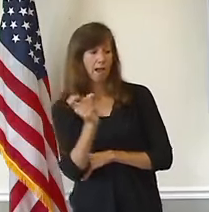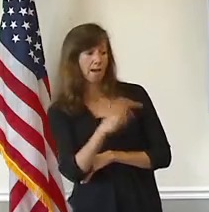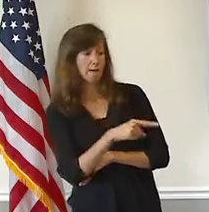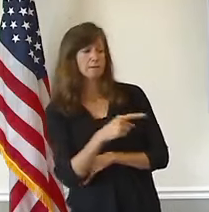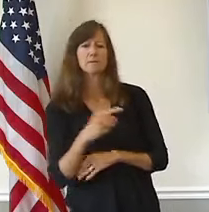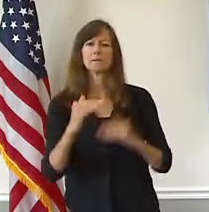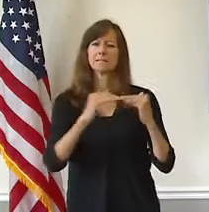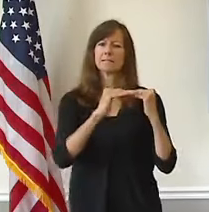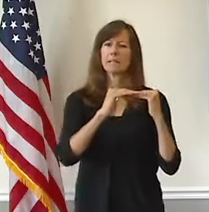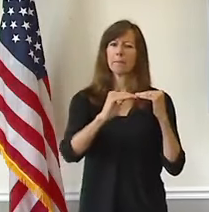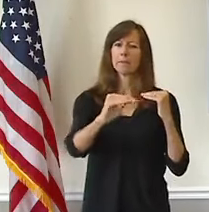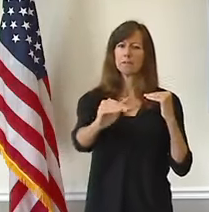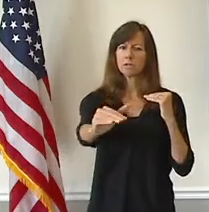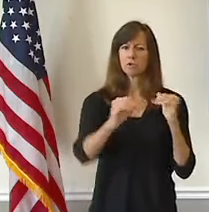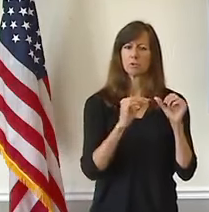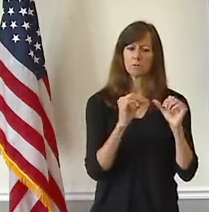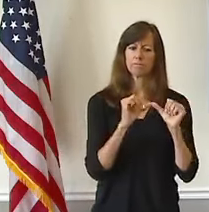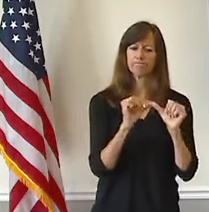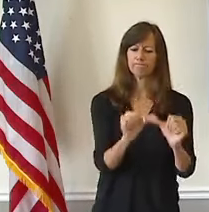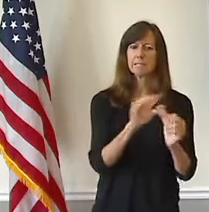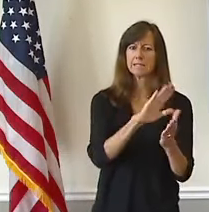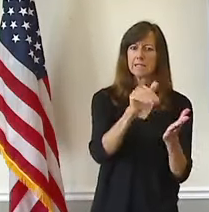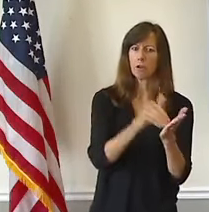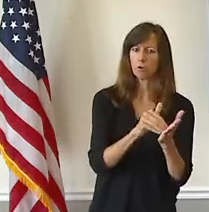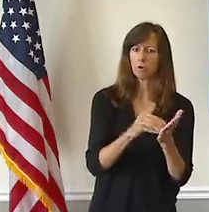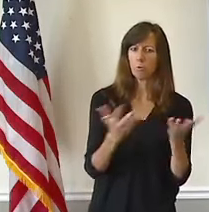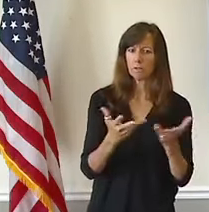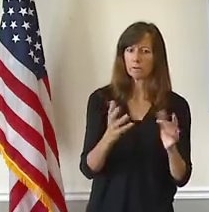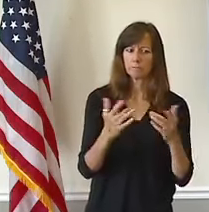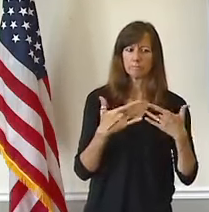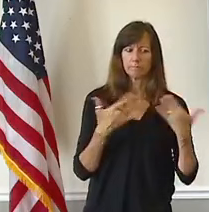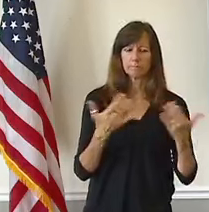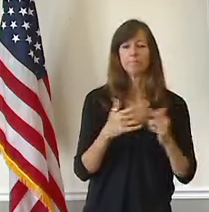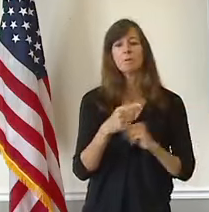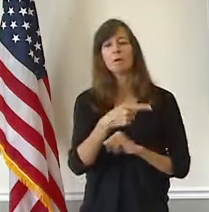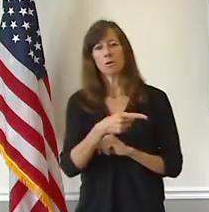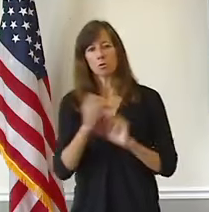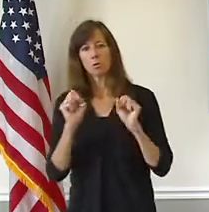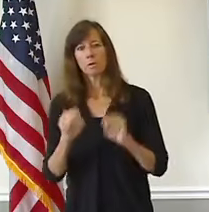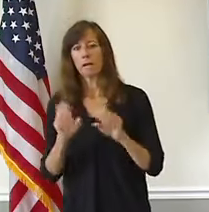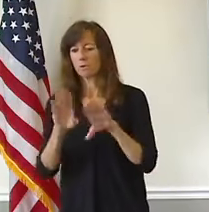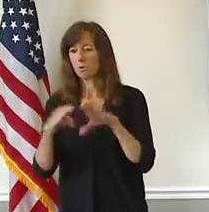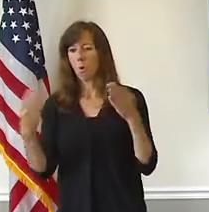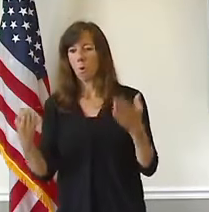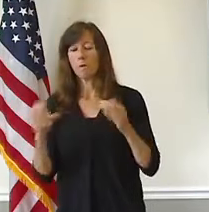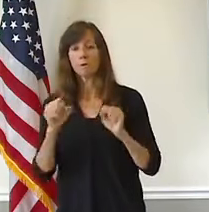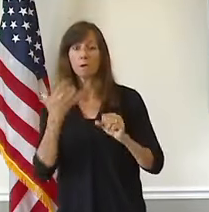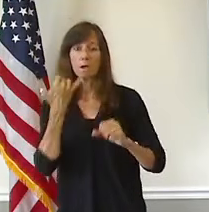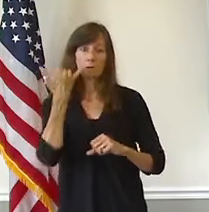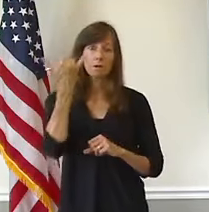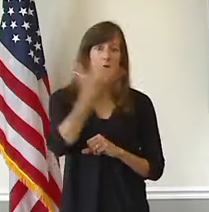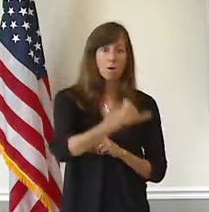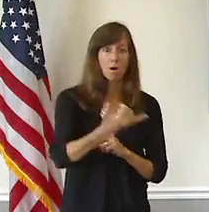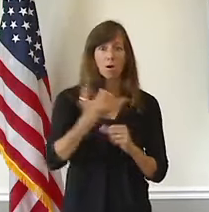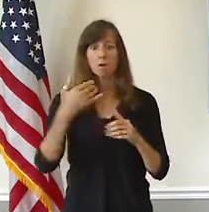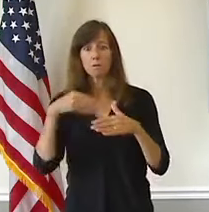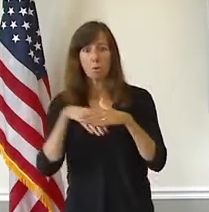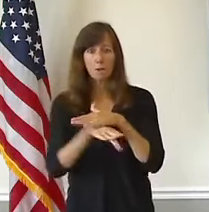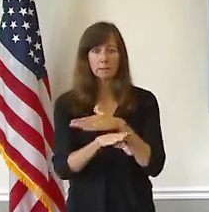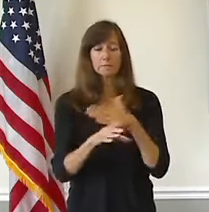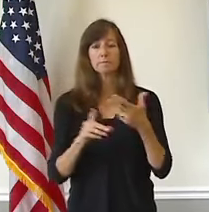So we are 24 hours a day, 7 days a week. You can call, schedule, and receive telehealth services. We are